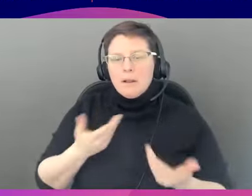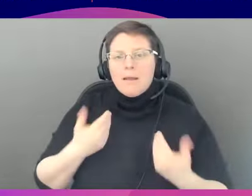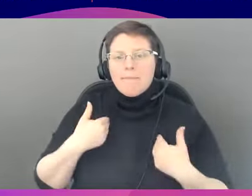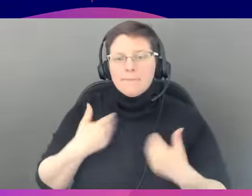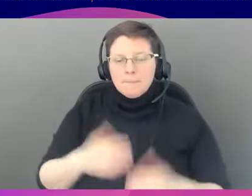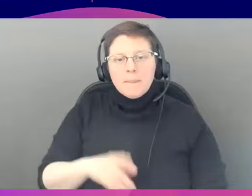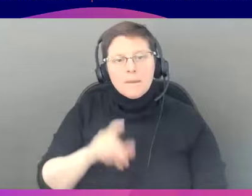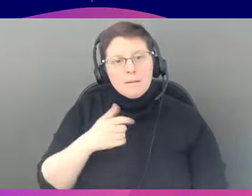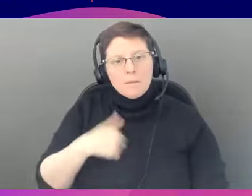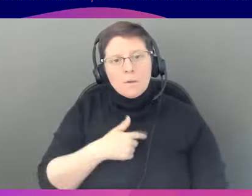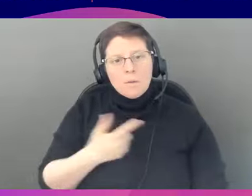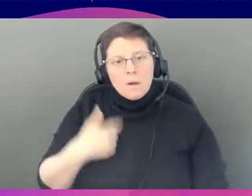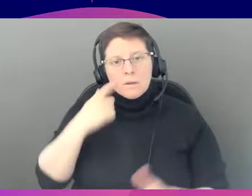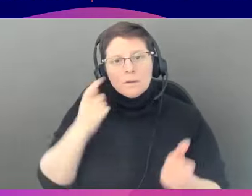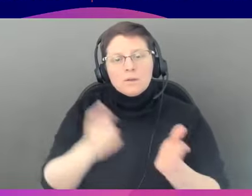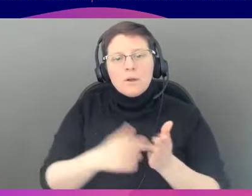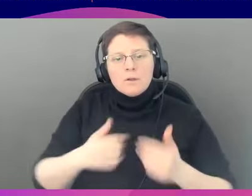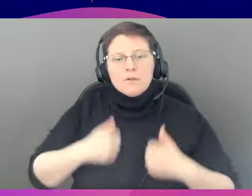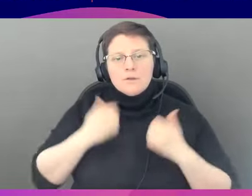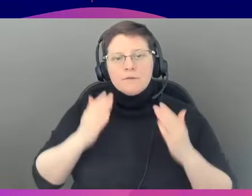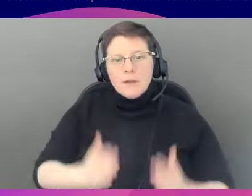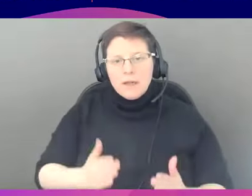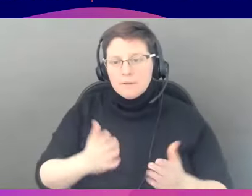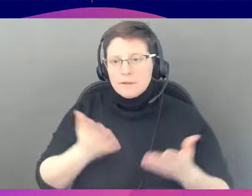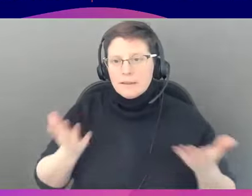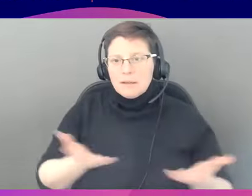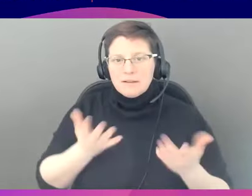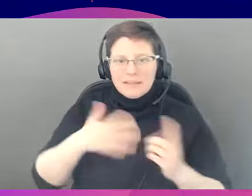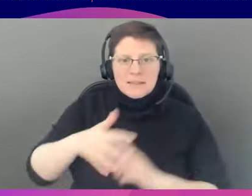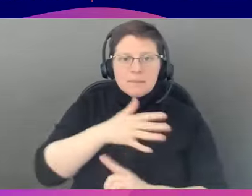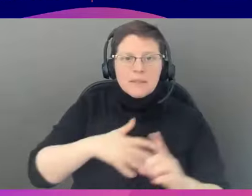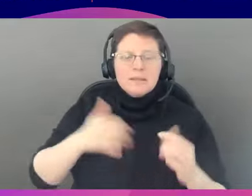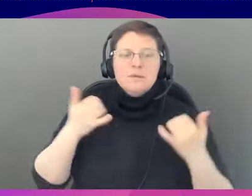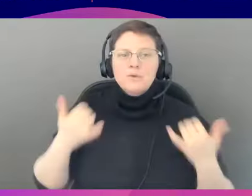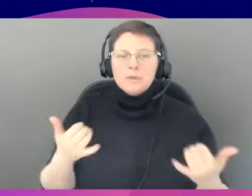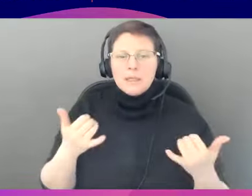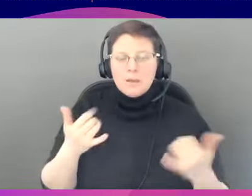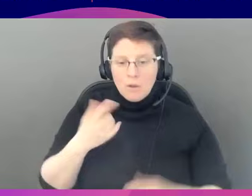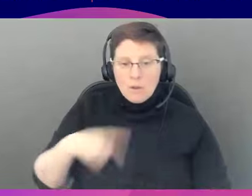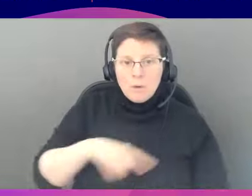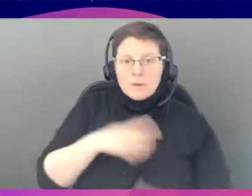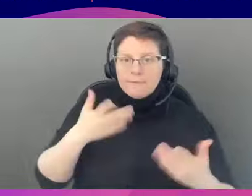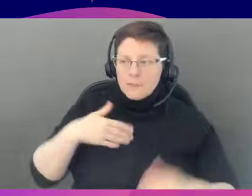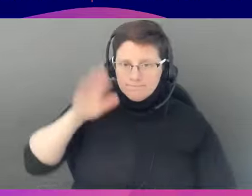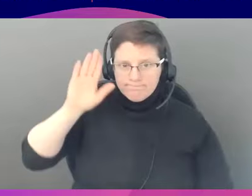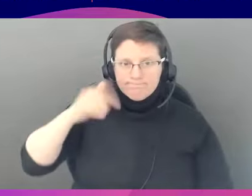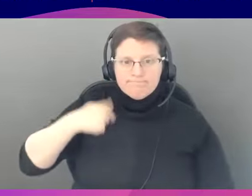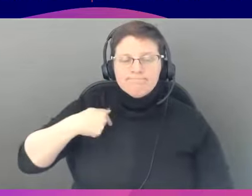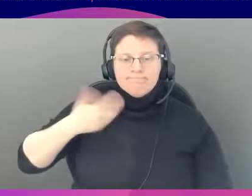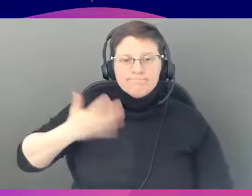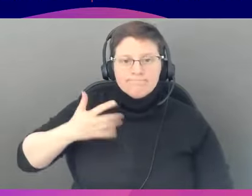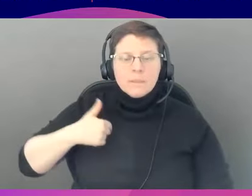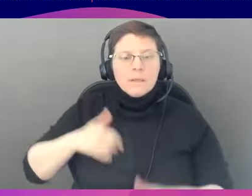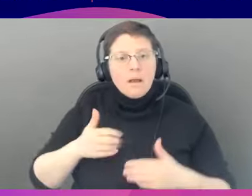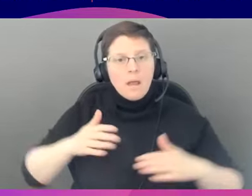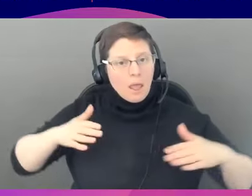We want to acknowledge the survivors that are in this space with us today, those who have self-identified and those who have not.